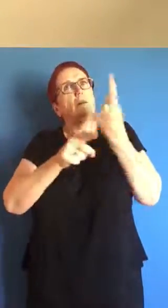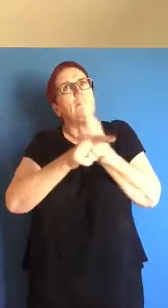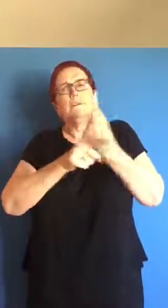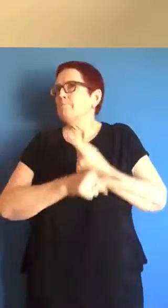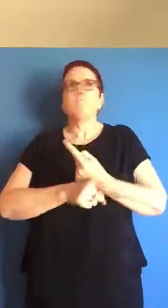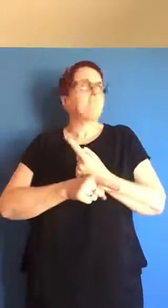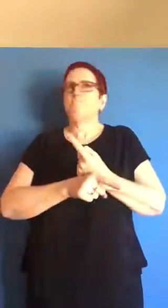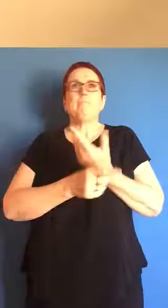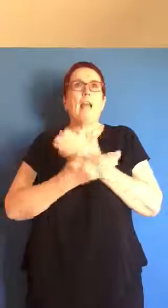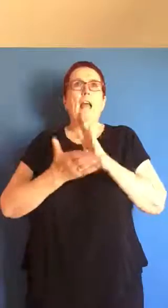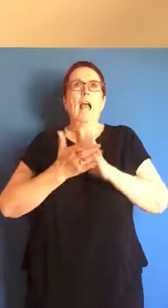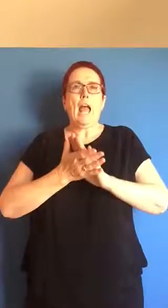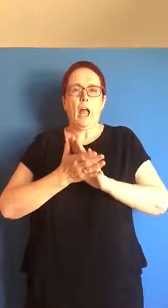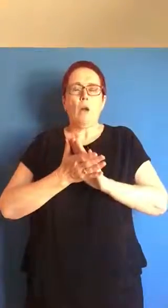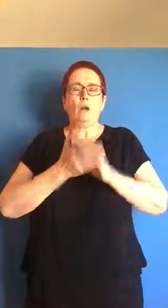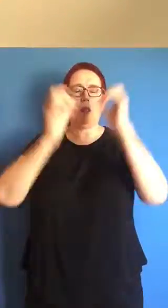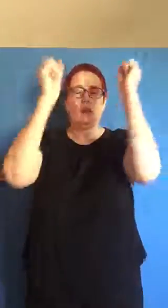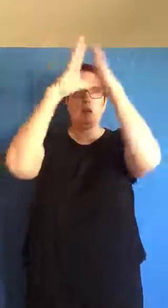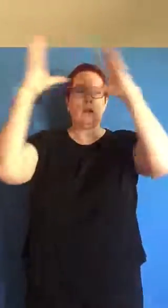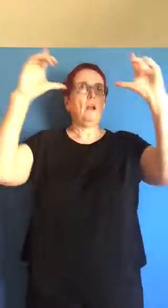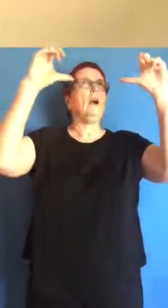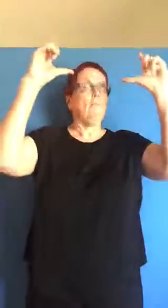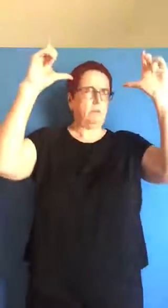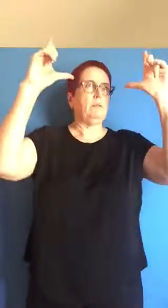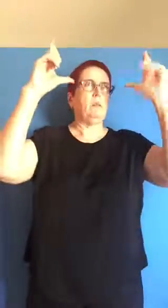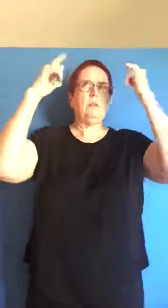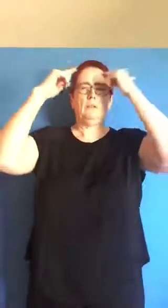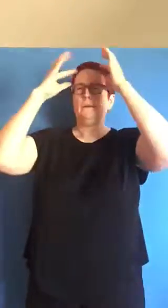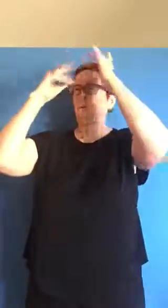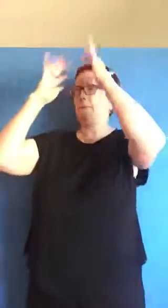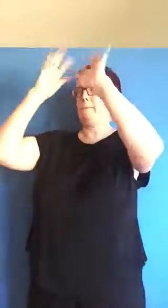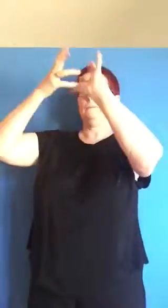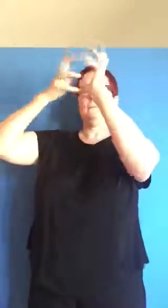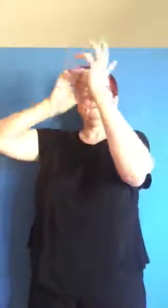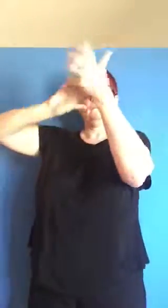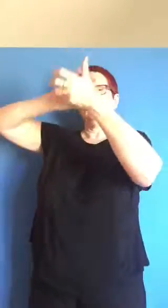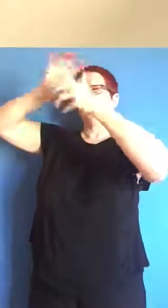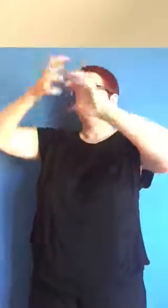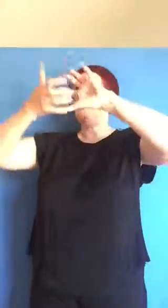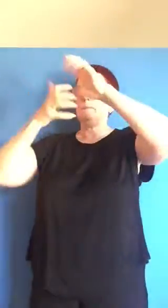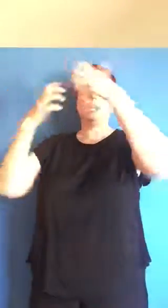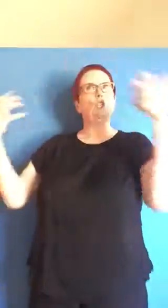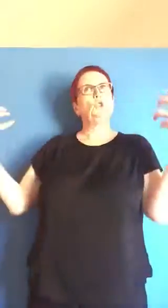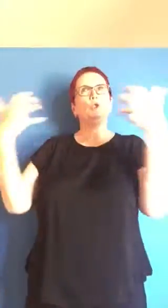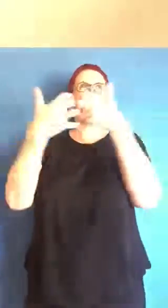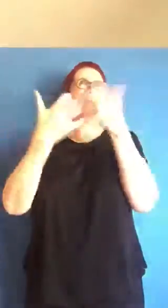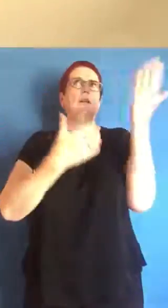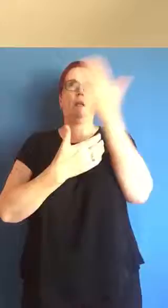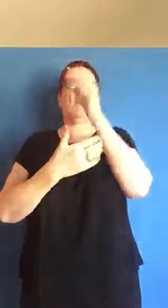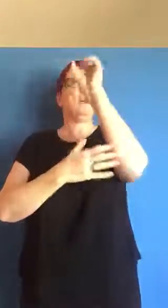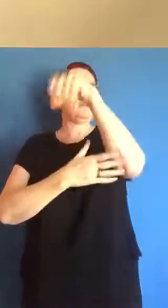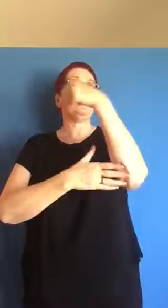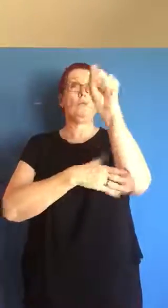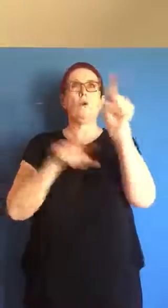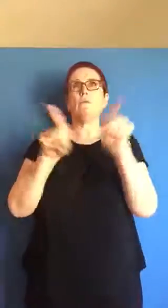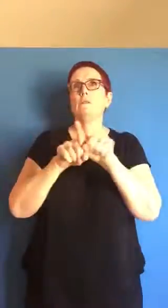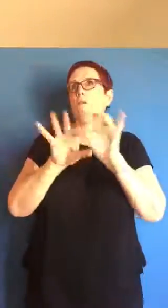but rather by taking an image of one and mentally rotating it into the orientation of the other, a form of non-linguistic